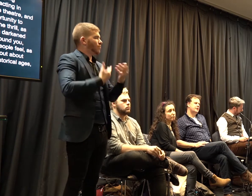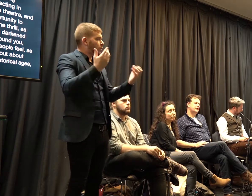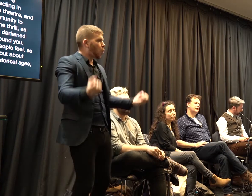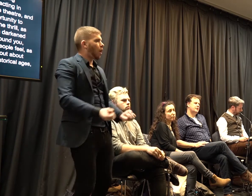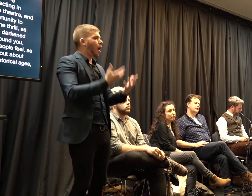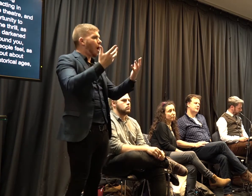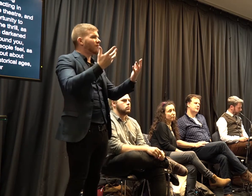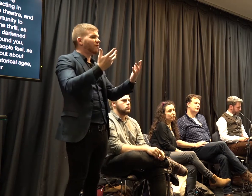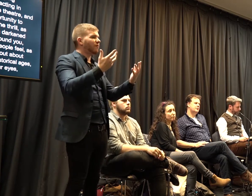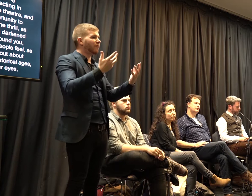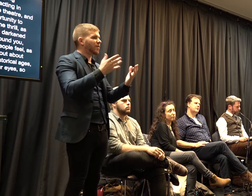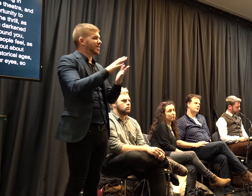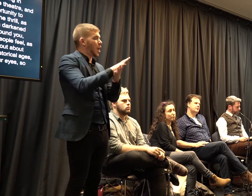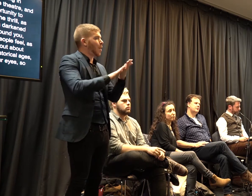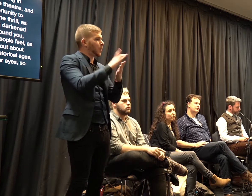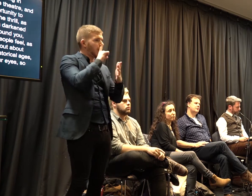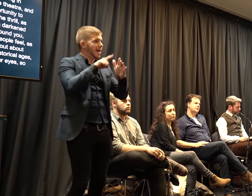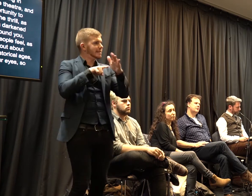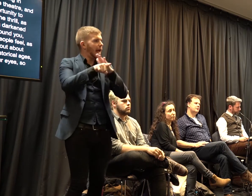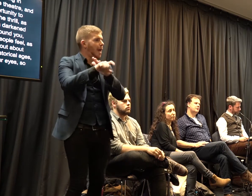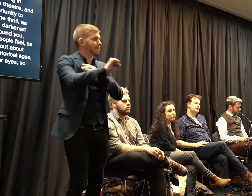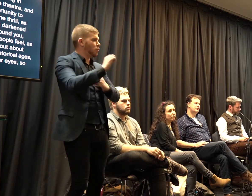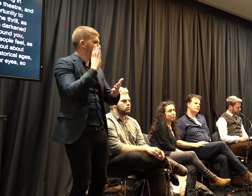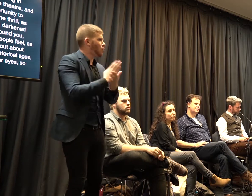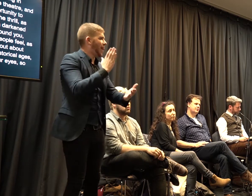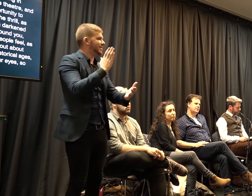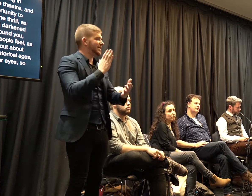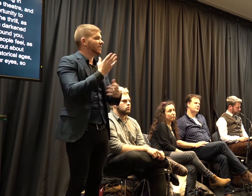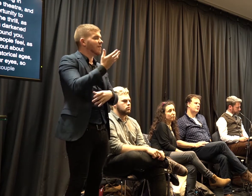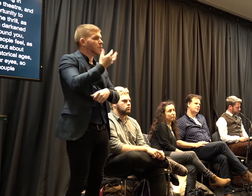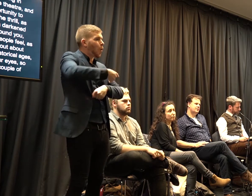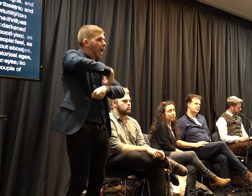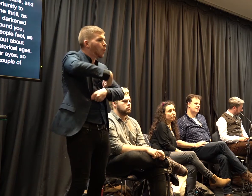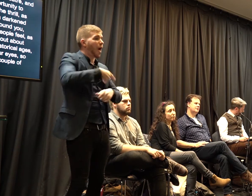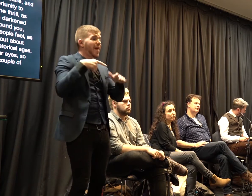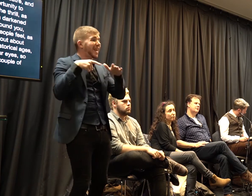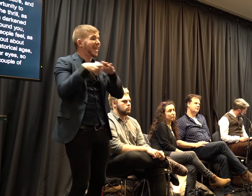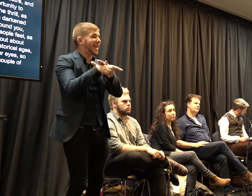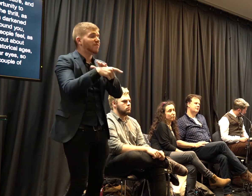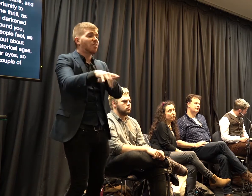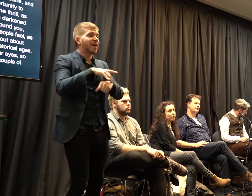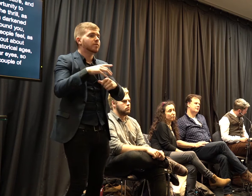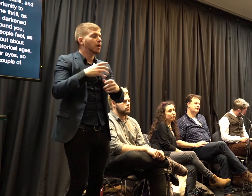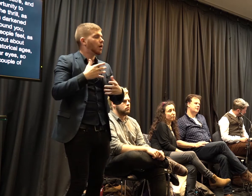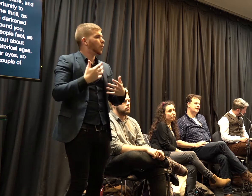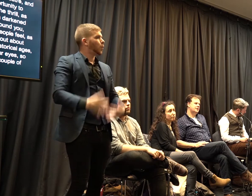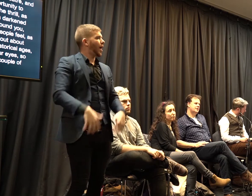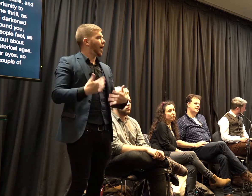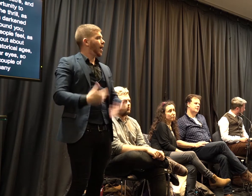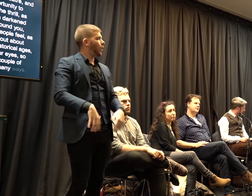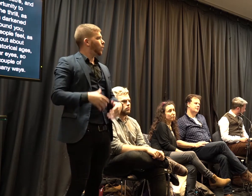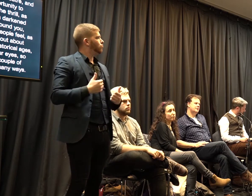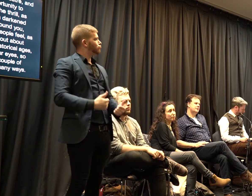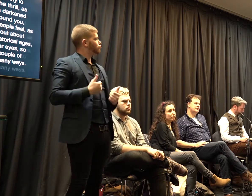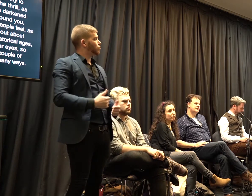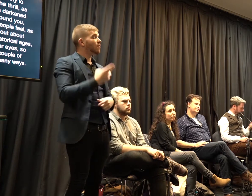can escape the humdrum reality for a couple of hours and leave the space better off in so many ways. And for the deaf BSL